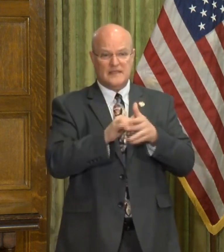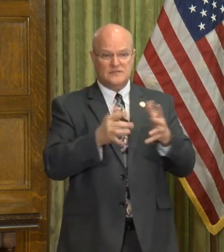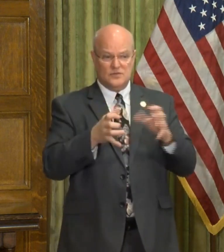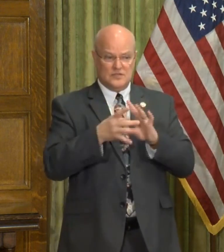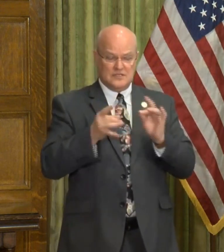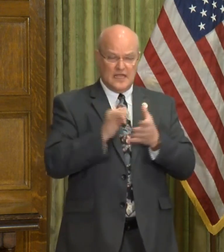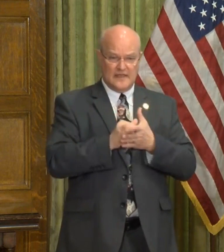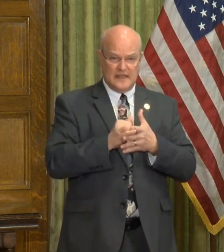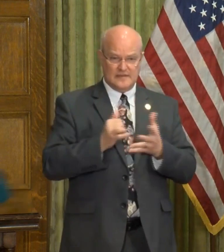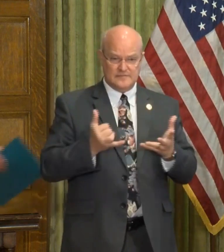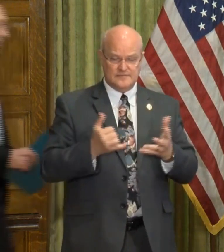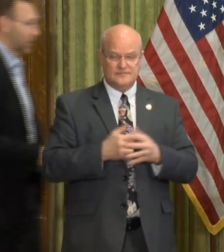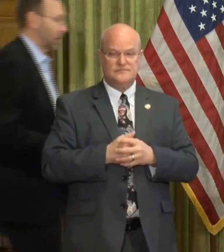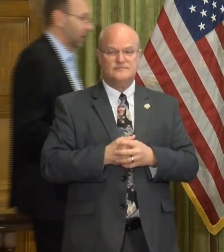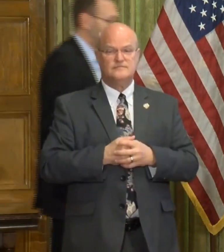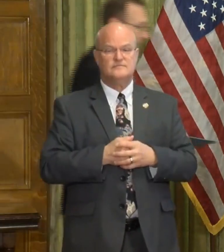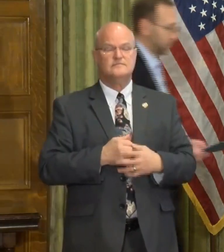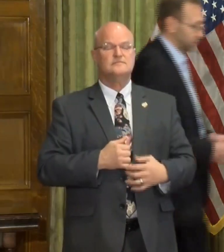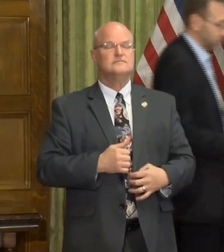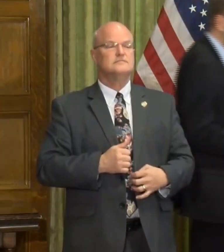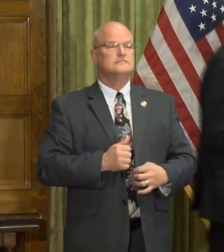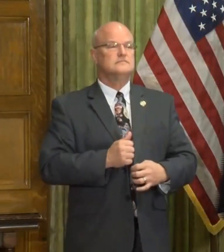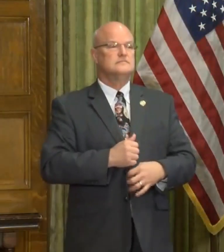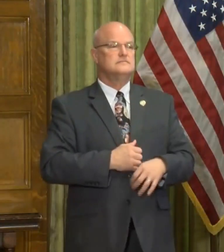on that as well. Did you want to mention that guidance?